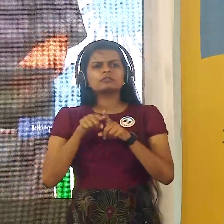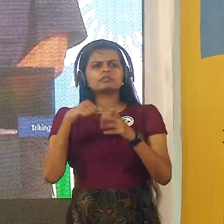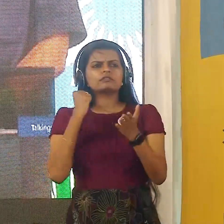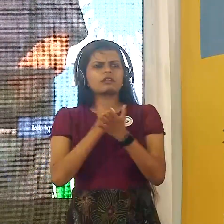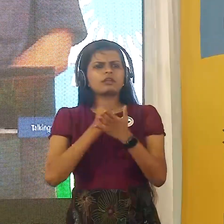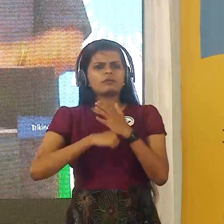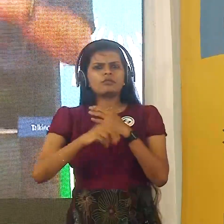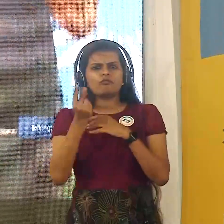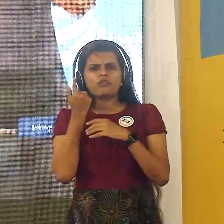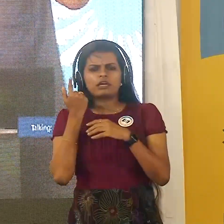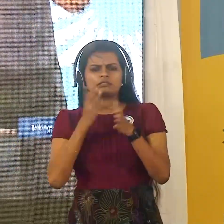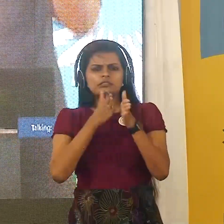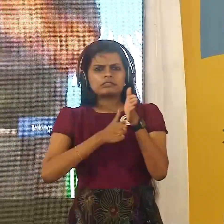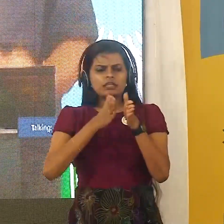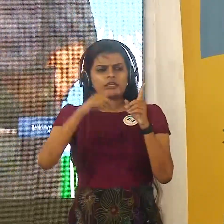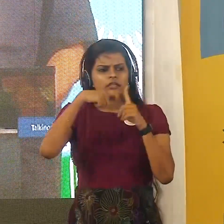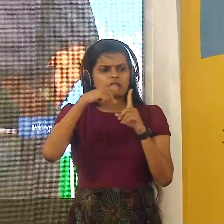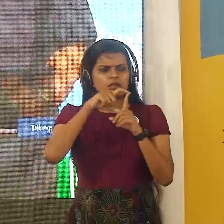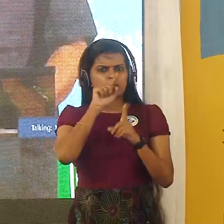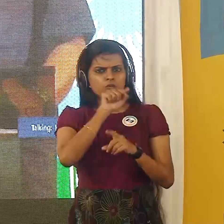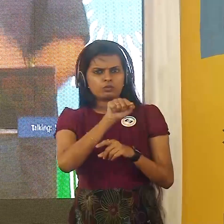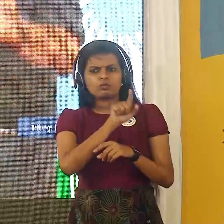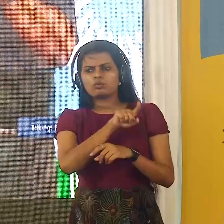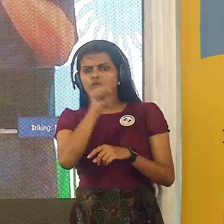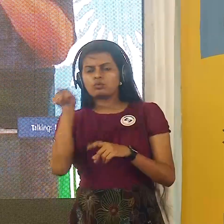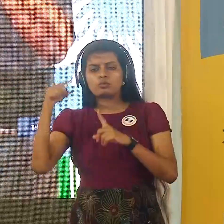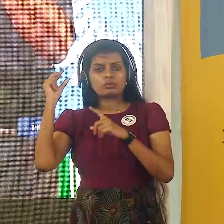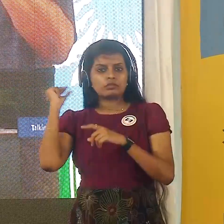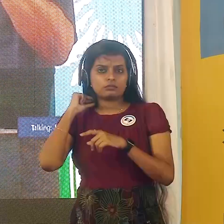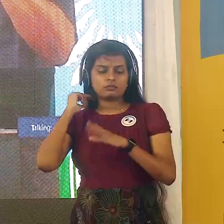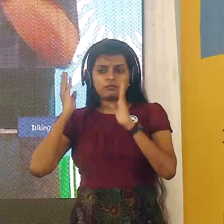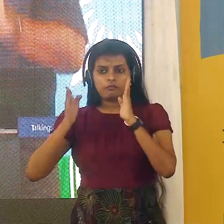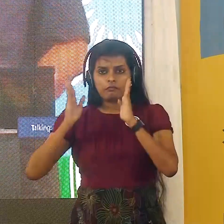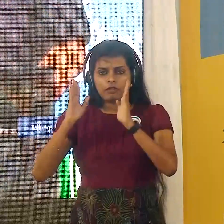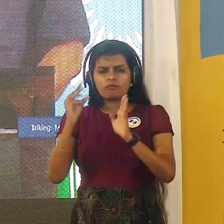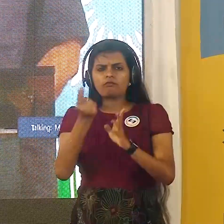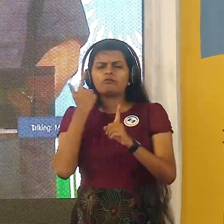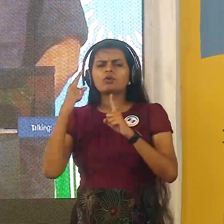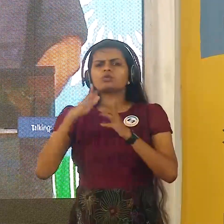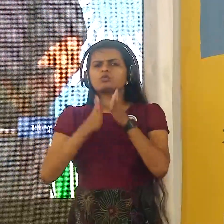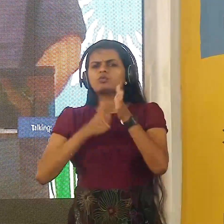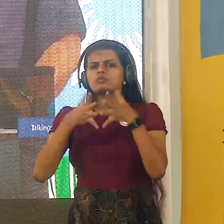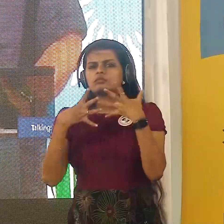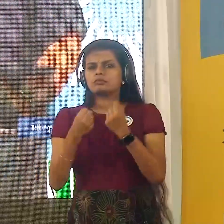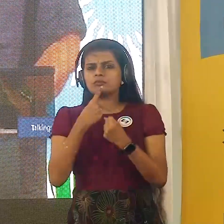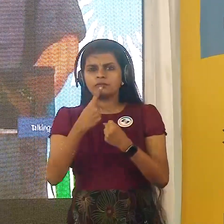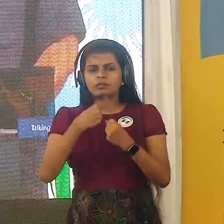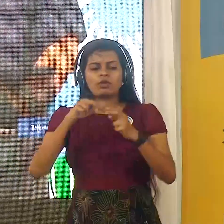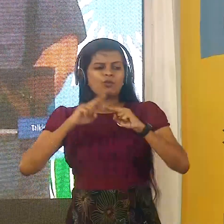a fast train from Kasaragod to Trivandrum. We have strongly supported the idea of such a